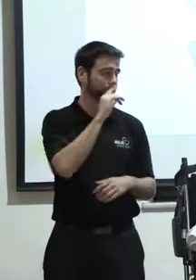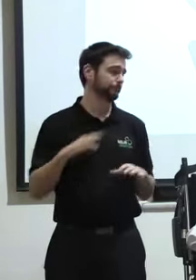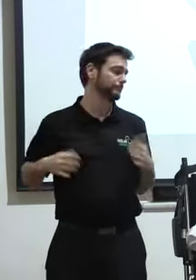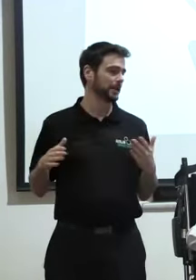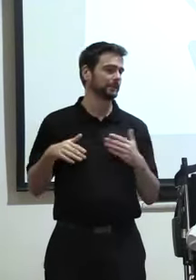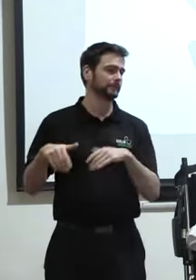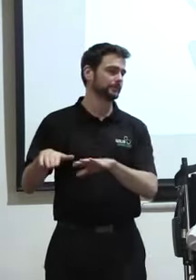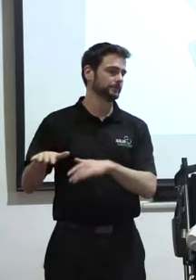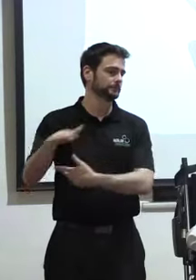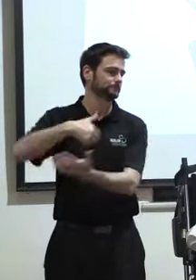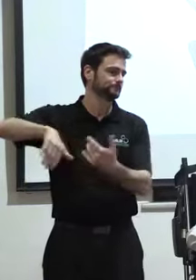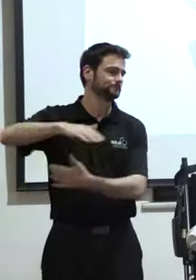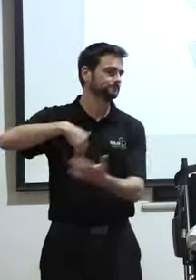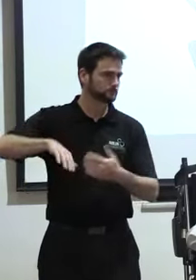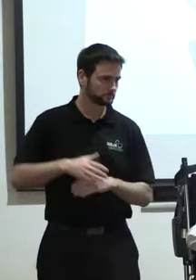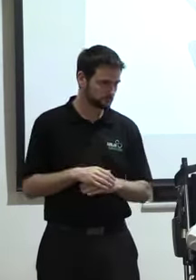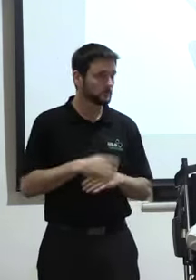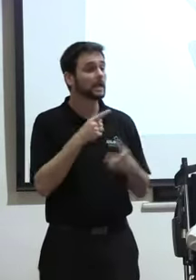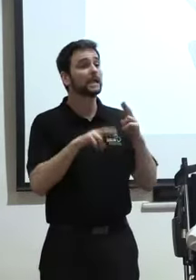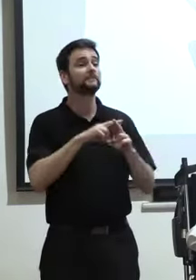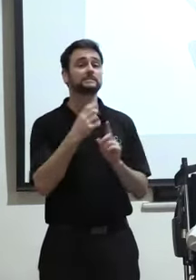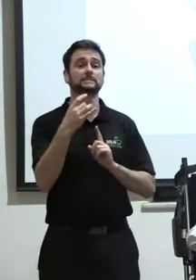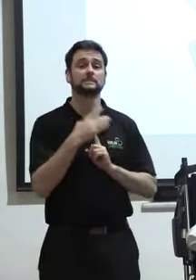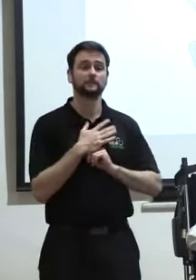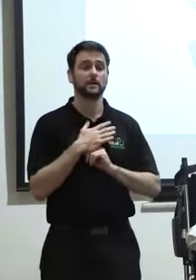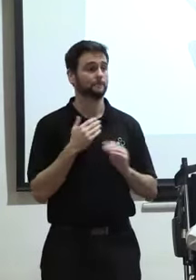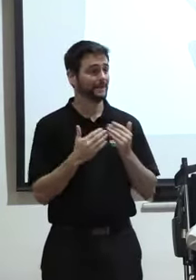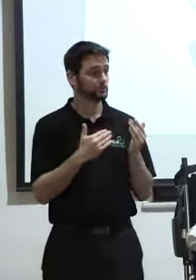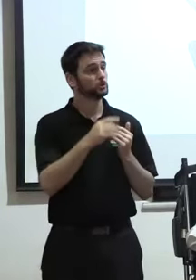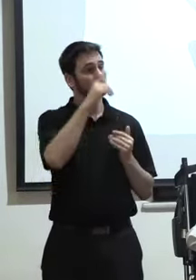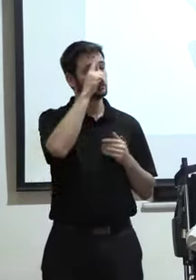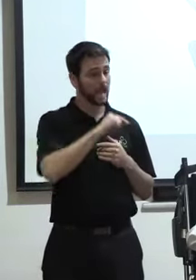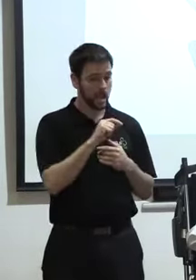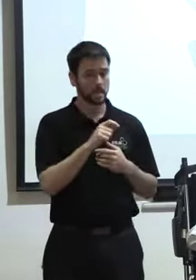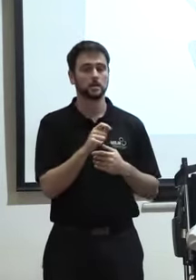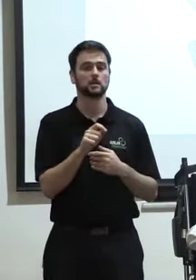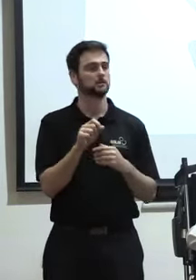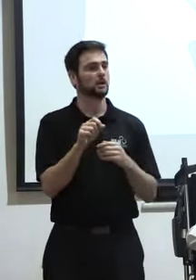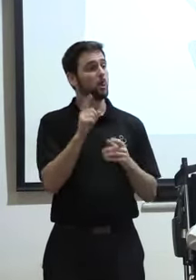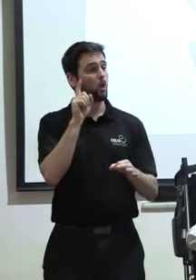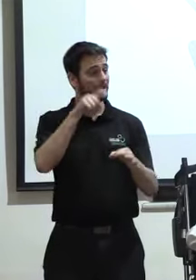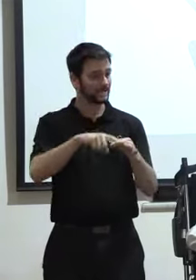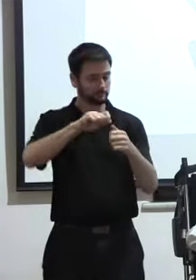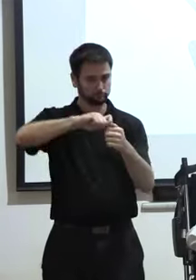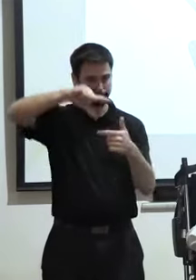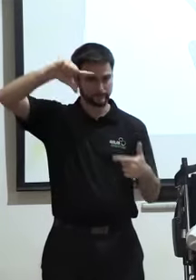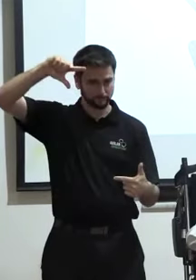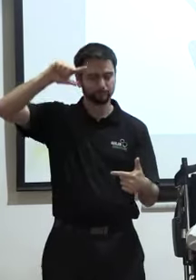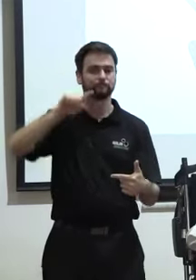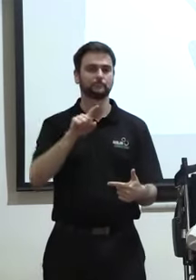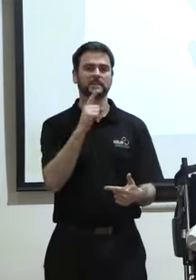in and claim reimbursement from the NDIS for any costs that you've incurred.